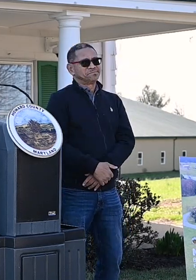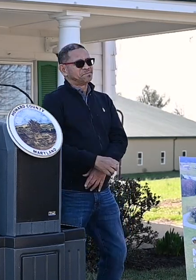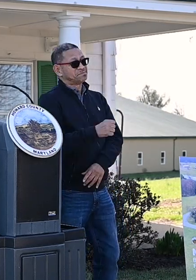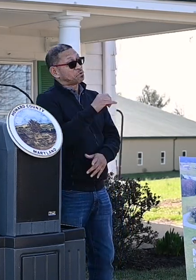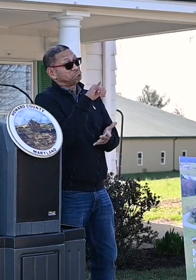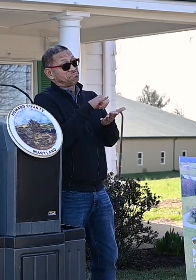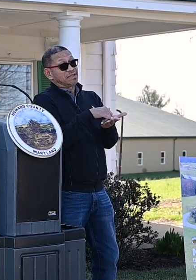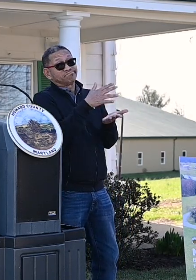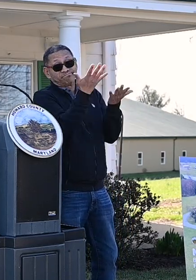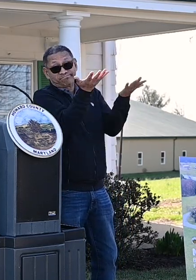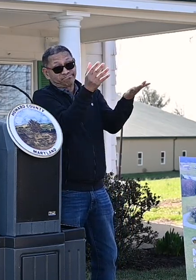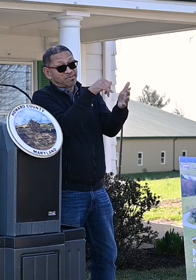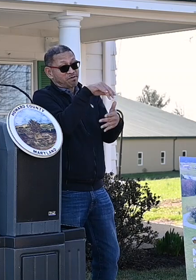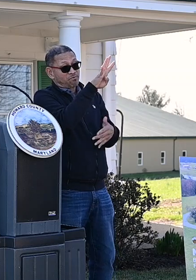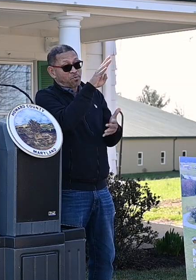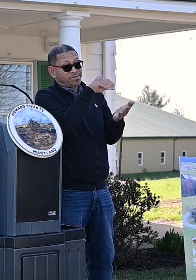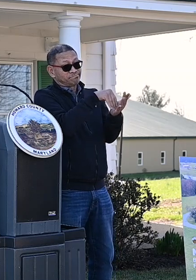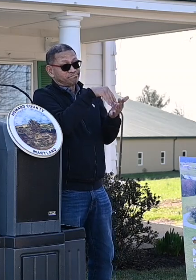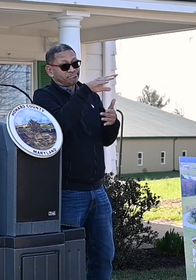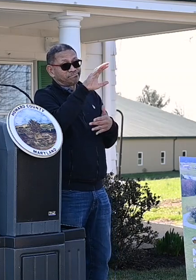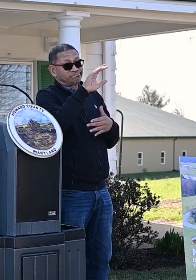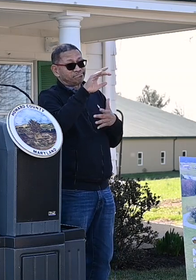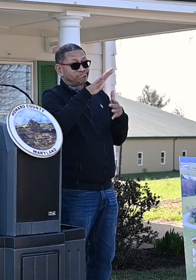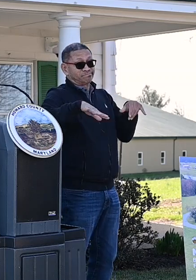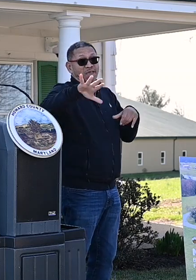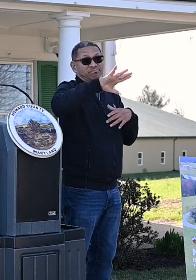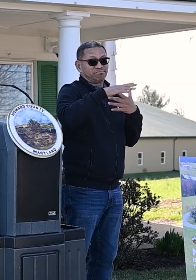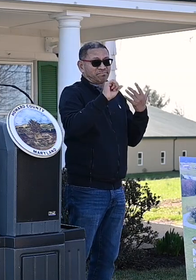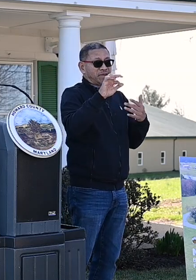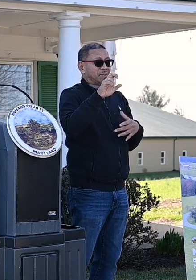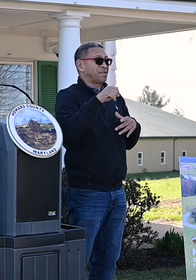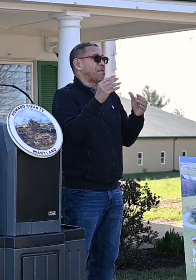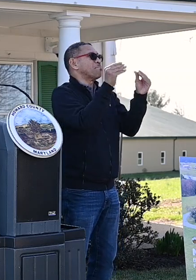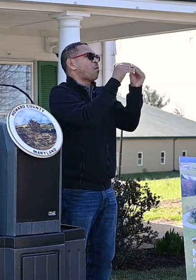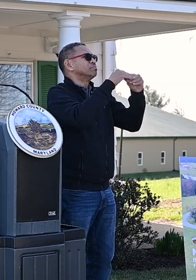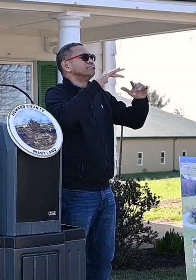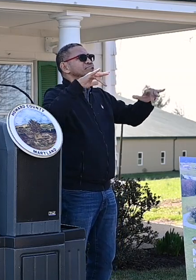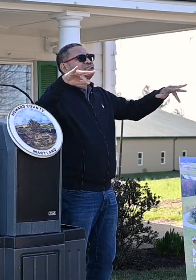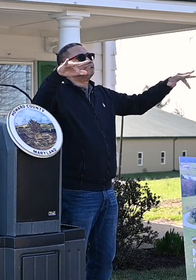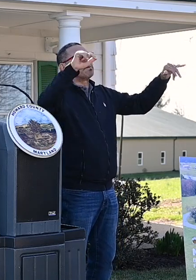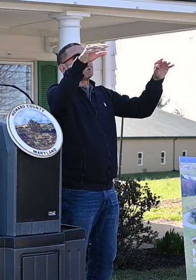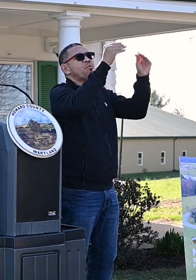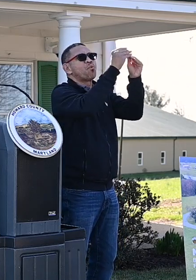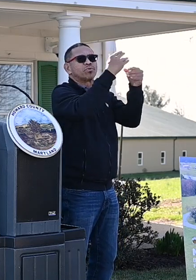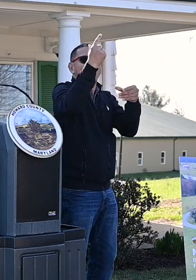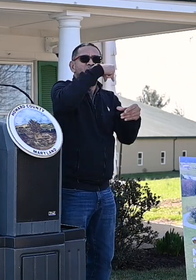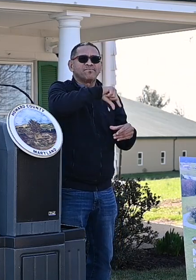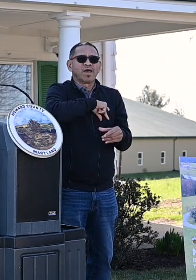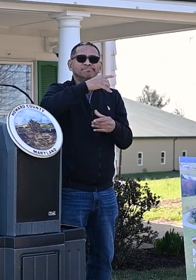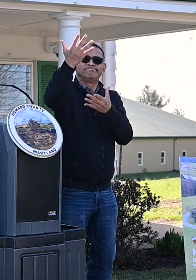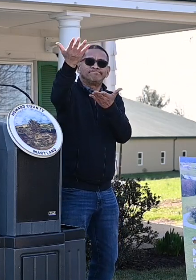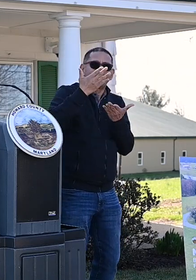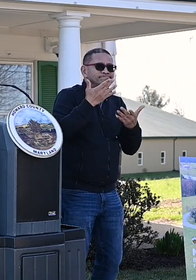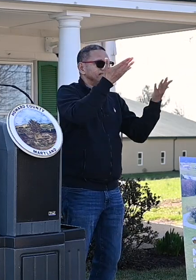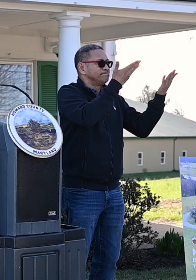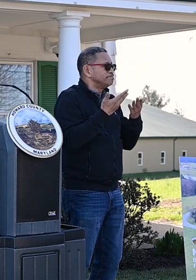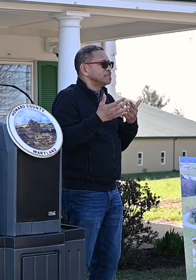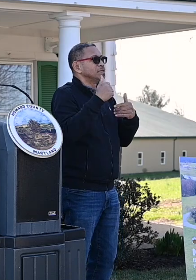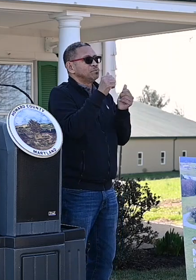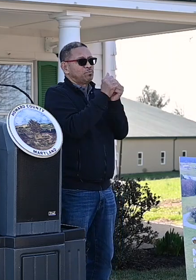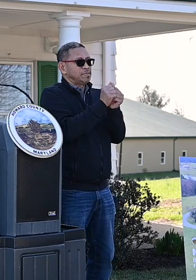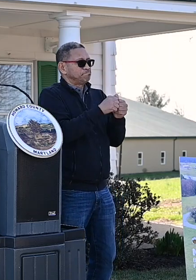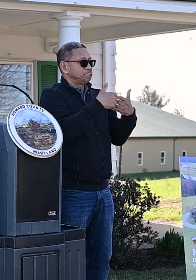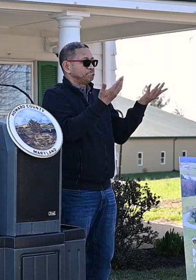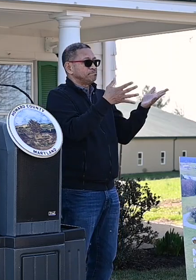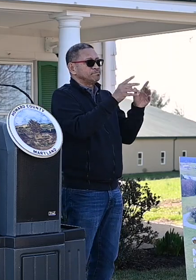So that's a great record, 40,000 acres. But as I mentioned, there's still a lot more land that qualifies for the program. And through our partnership with the Office